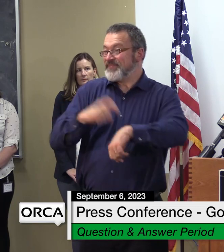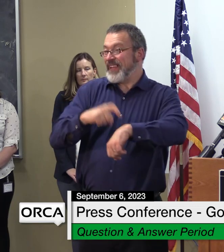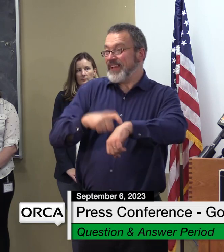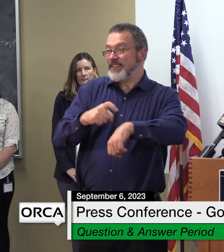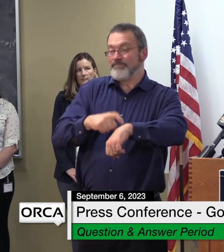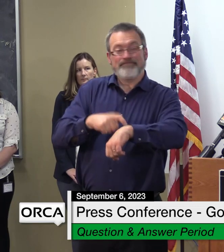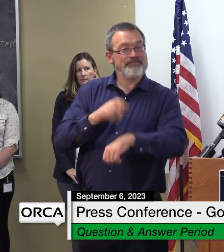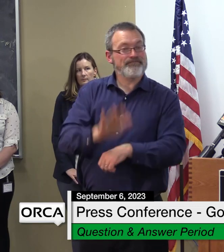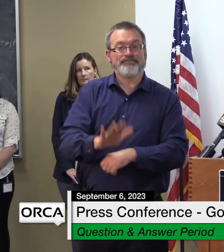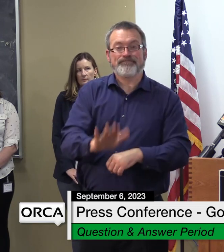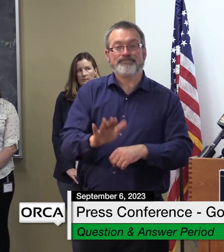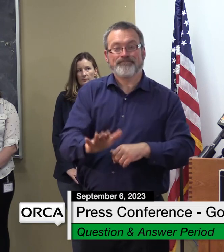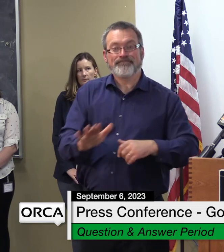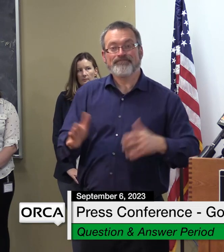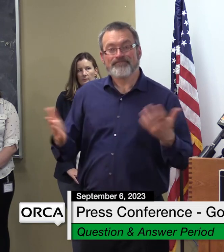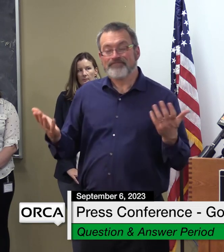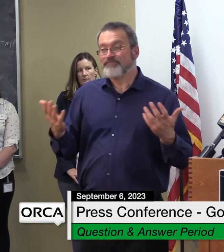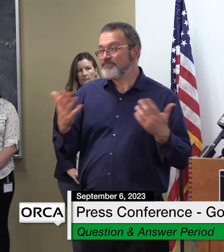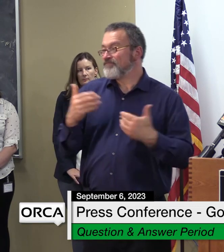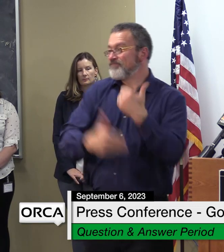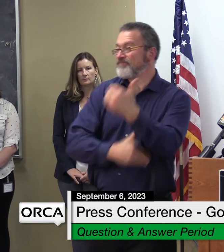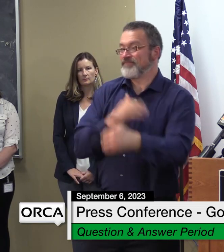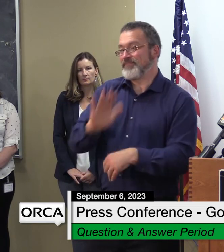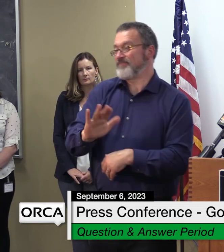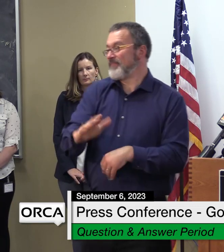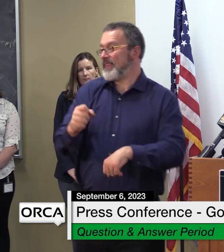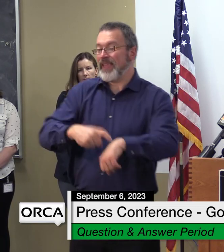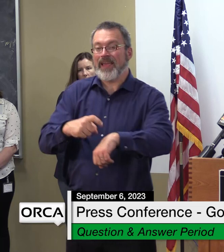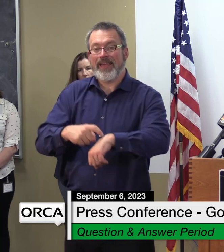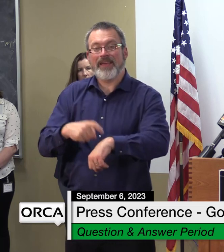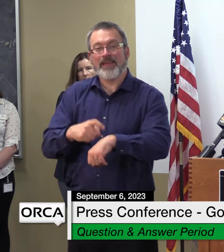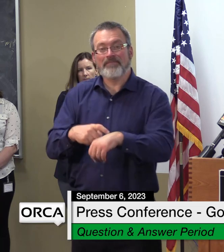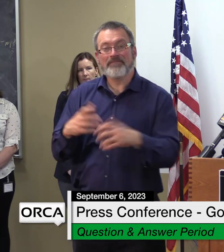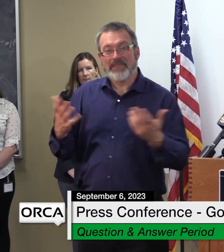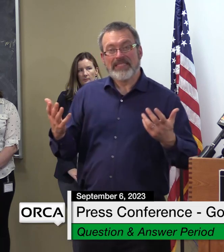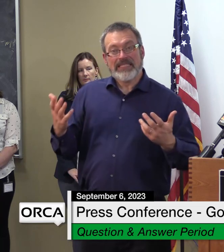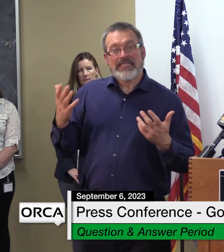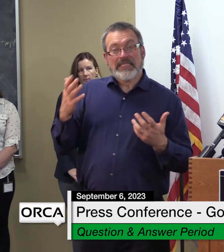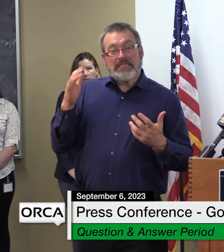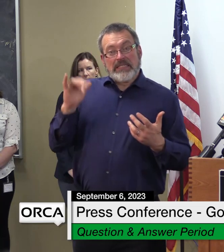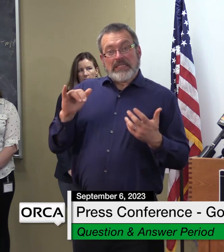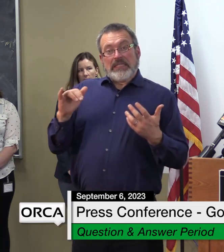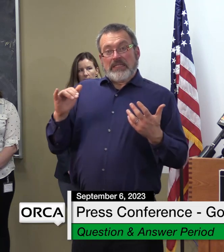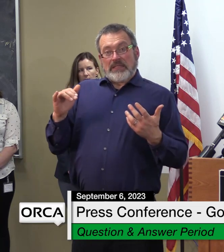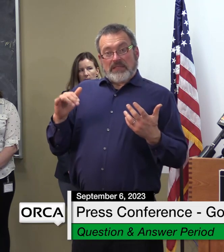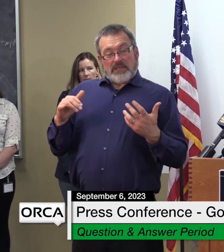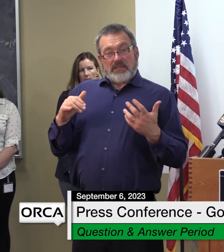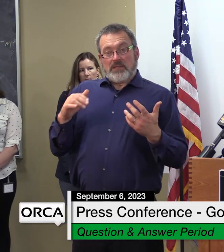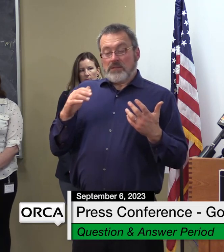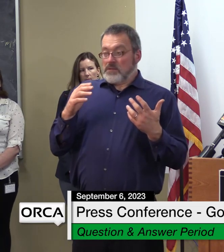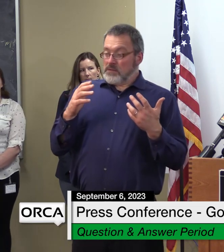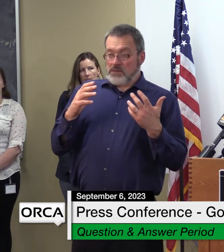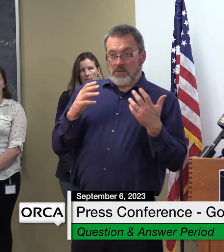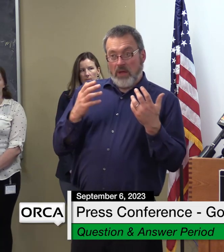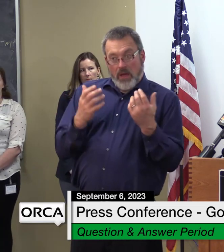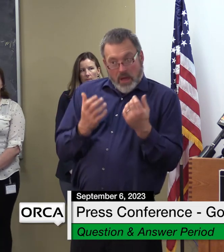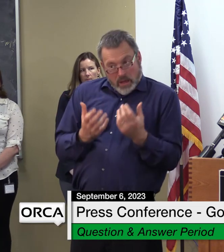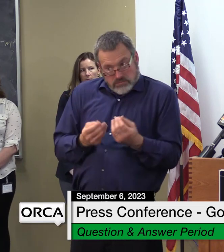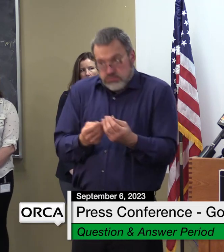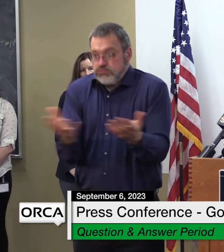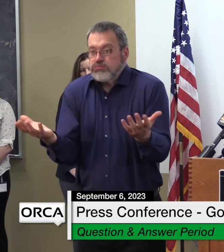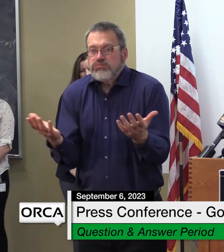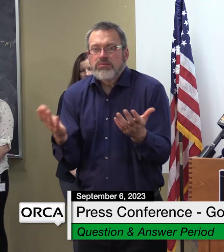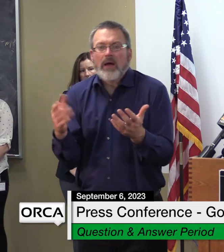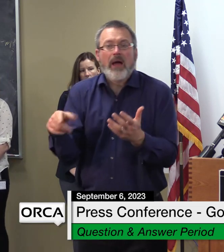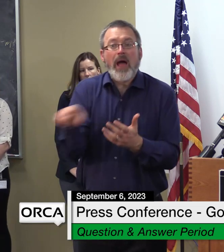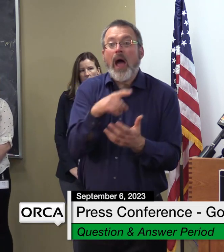program such as this, even for a relatively small amount of people. It still takes time to set it up so we do it properly, so we